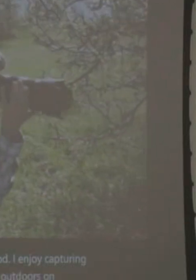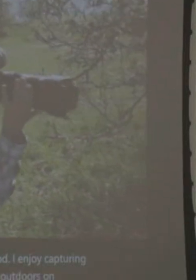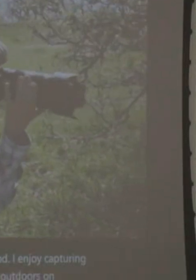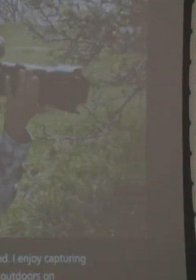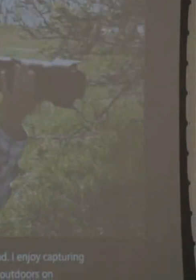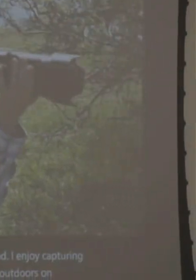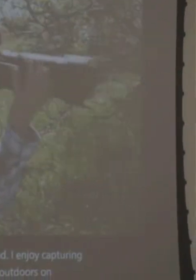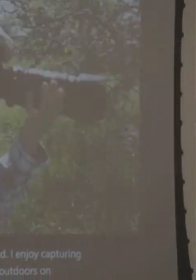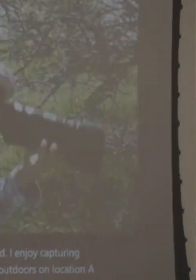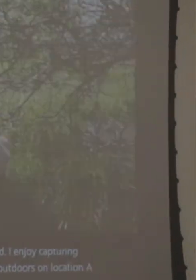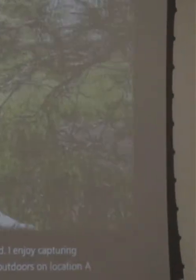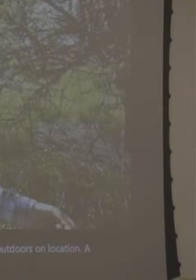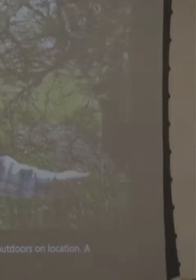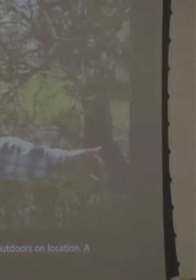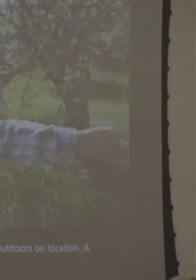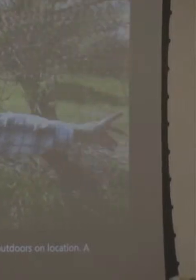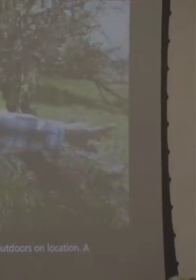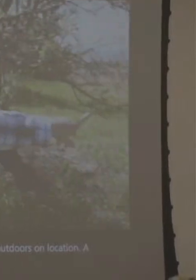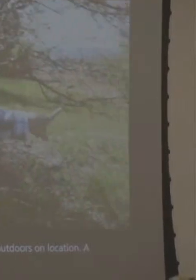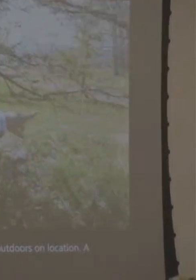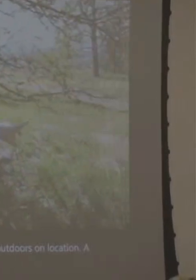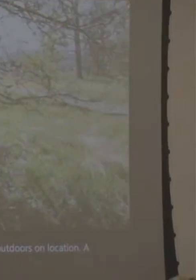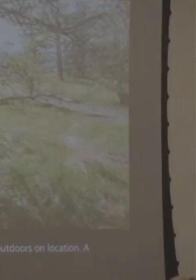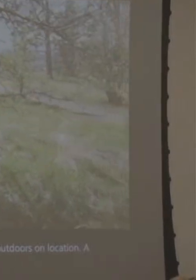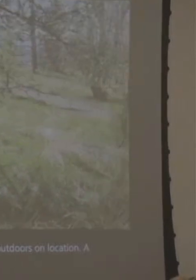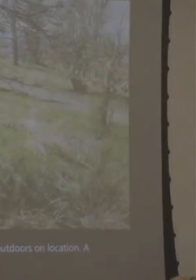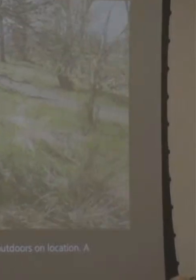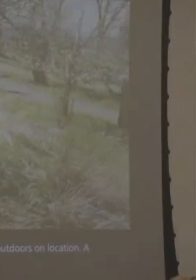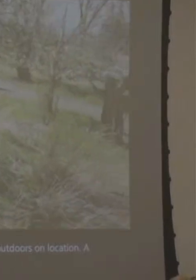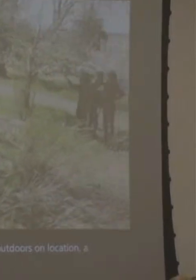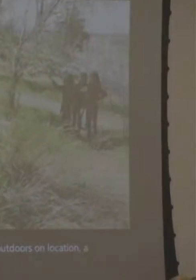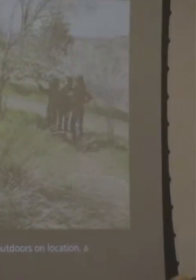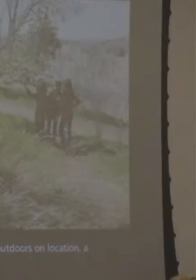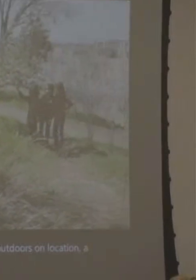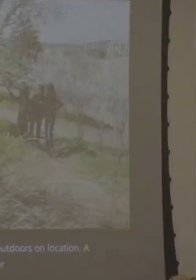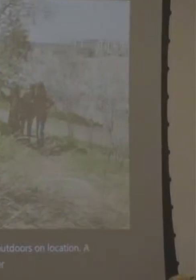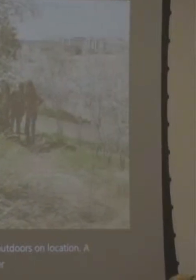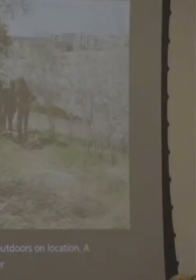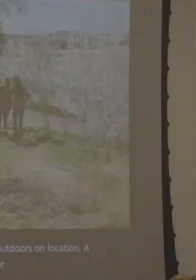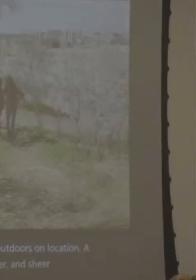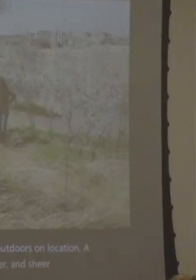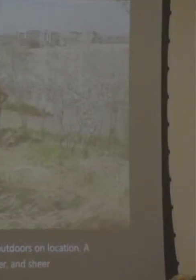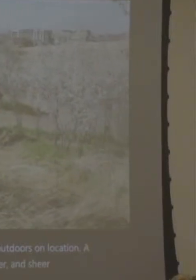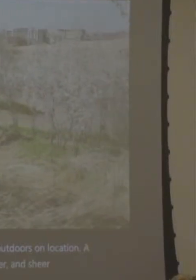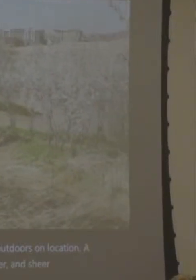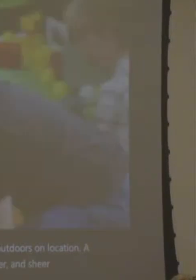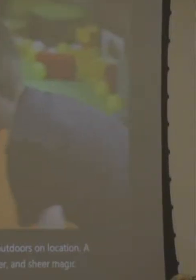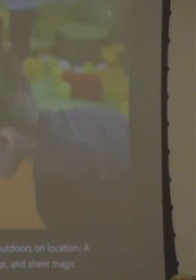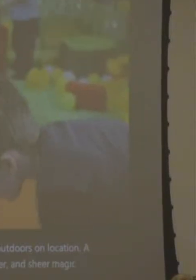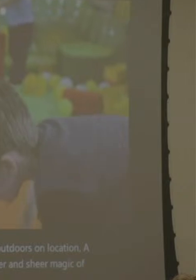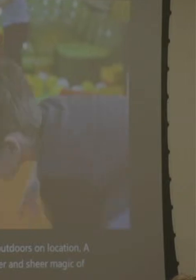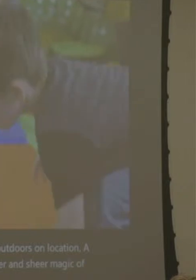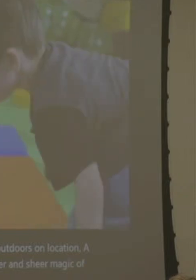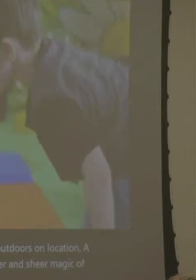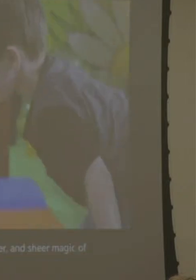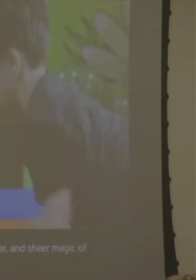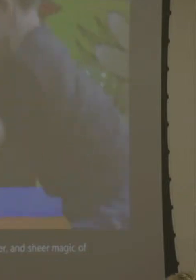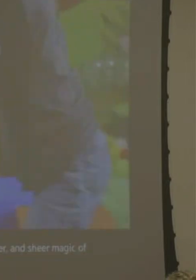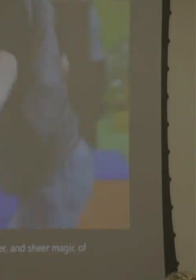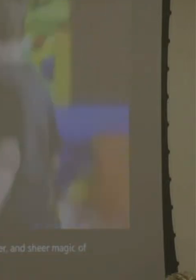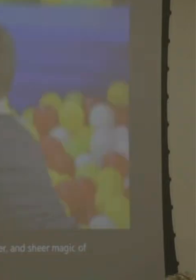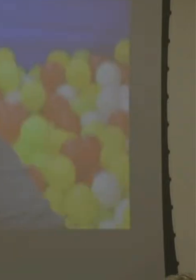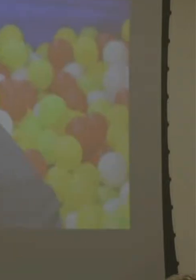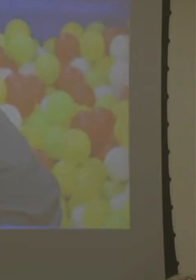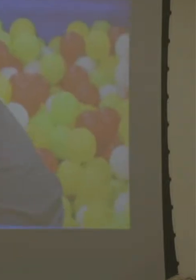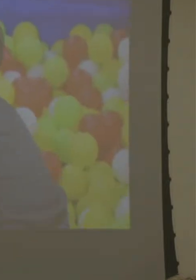Amanda captures the natural imagination, wonder, and sheer magic of childhood. Having children meant